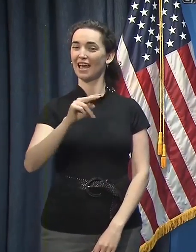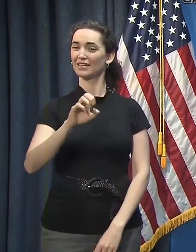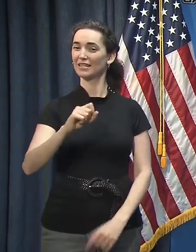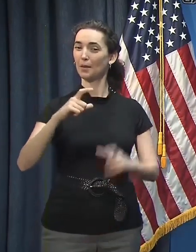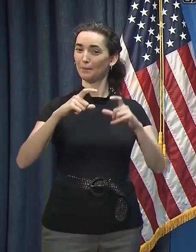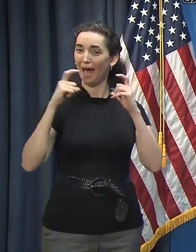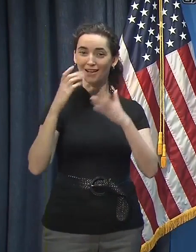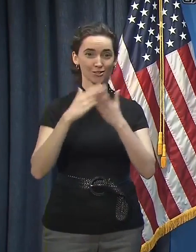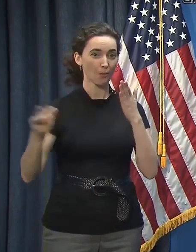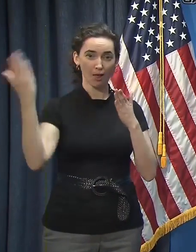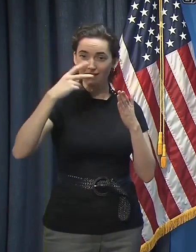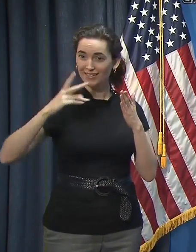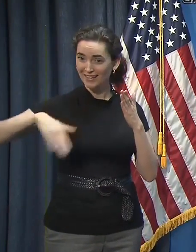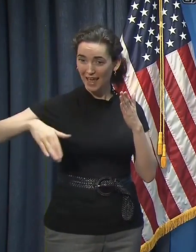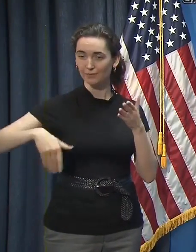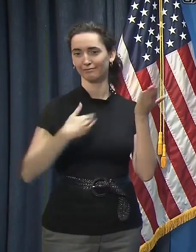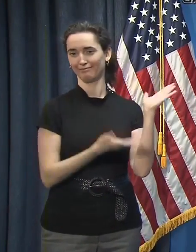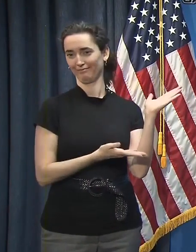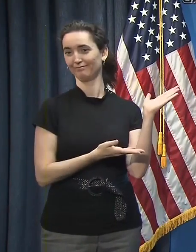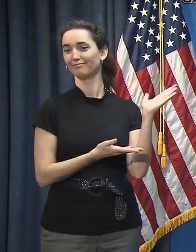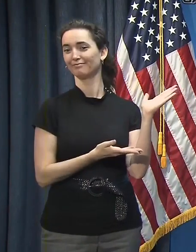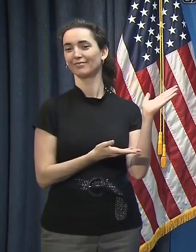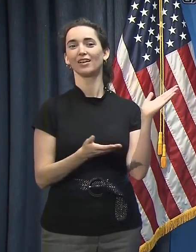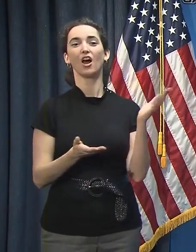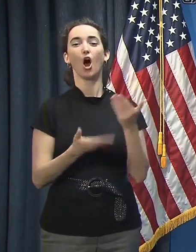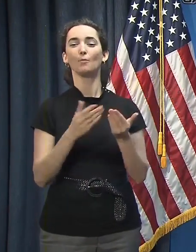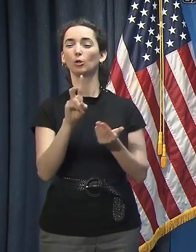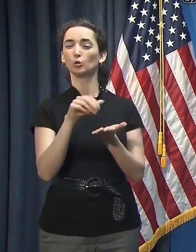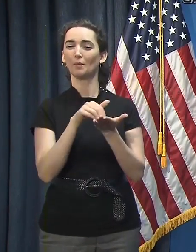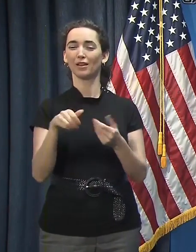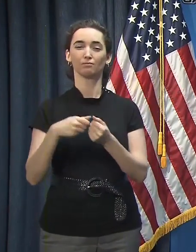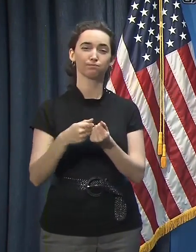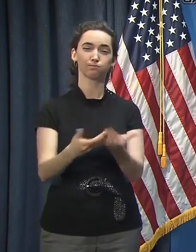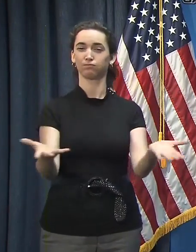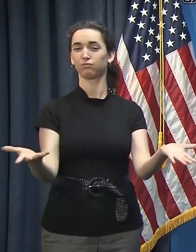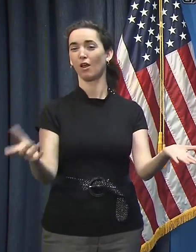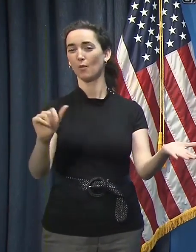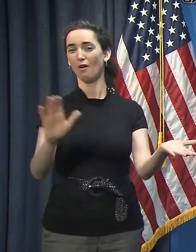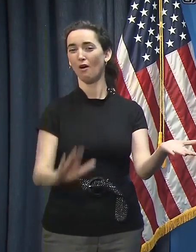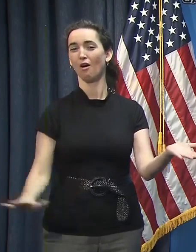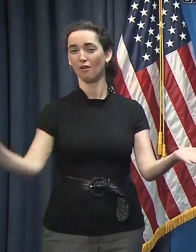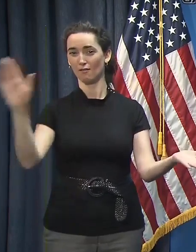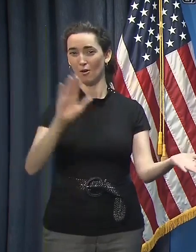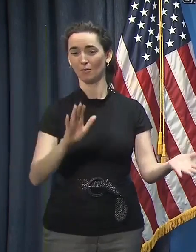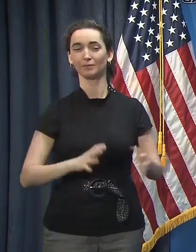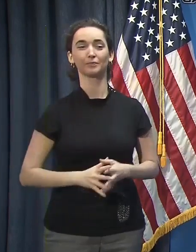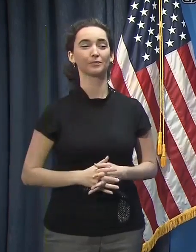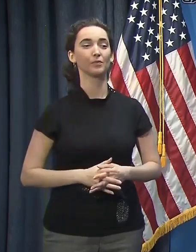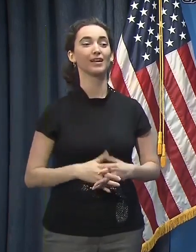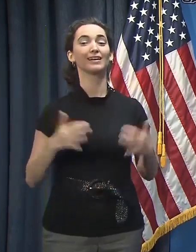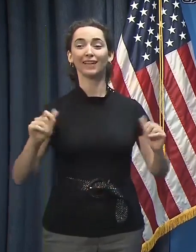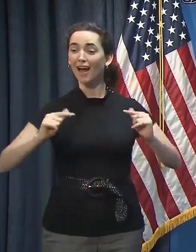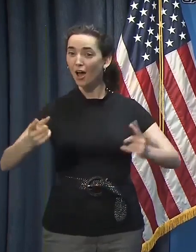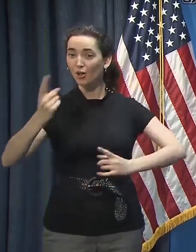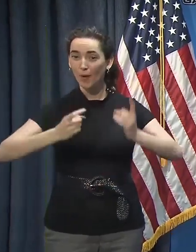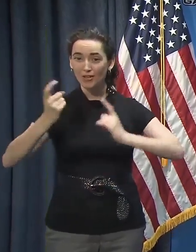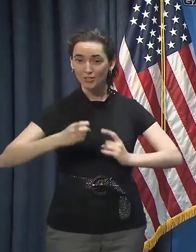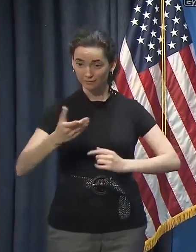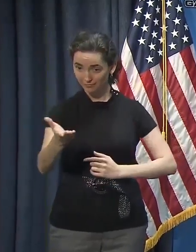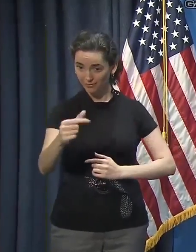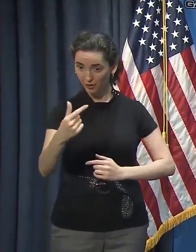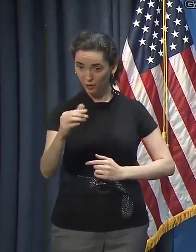of the Hanes masks that we distributed, almost 2 million of those around the state of Louisiana. So with that, we'll take your questions. Yes,